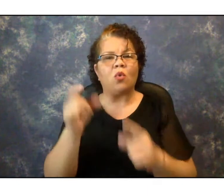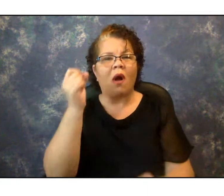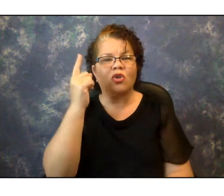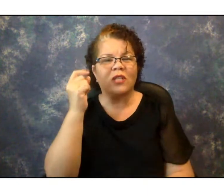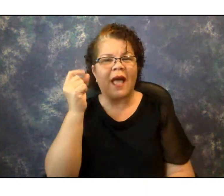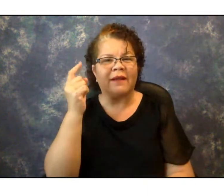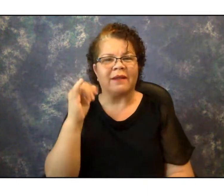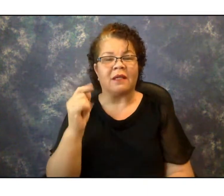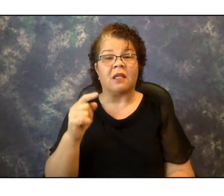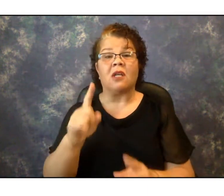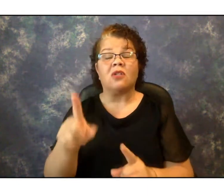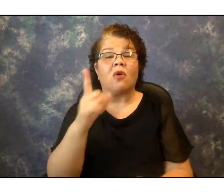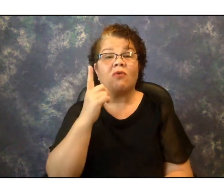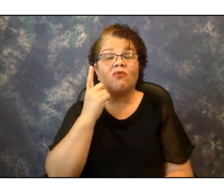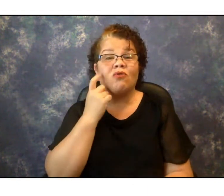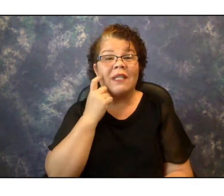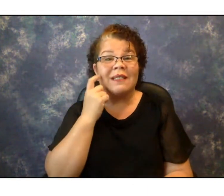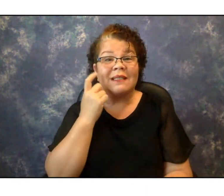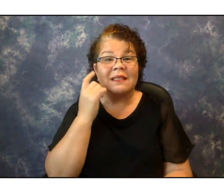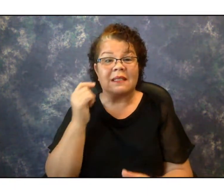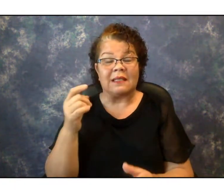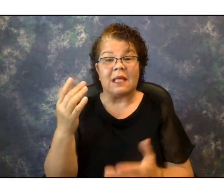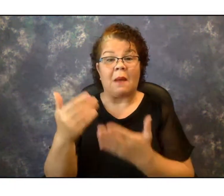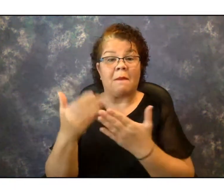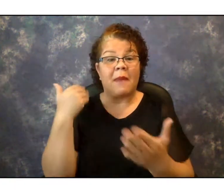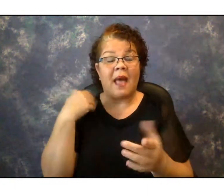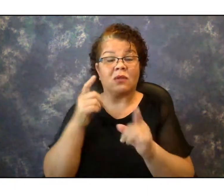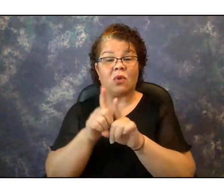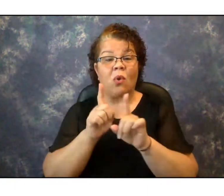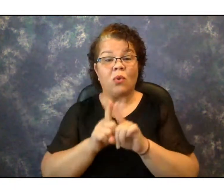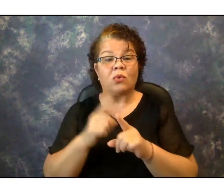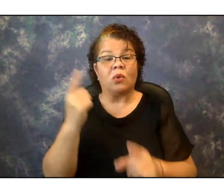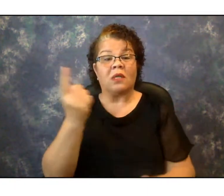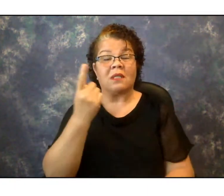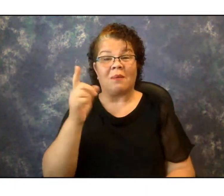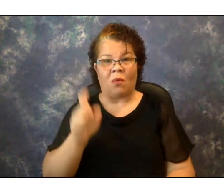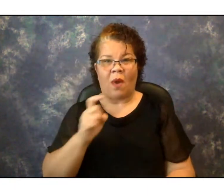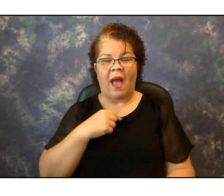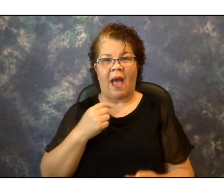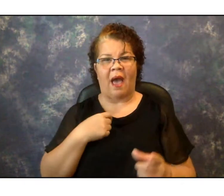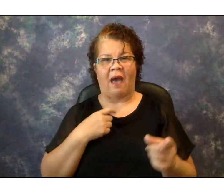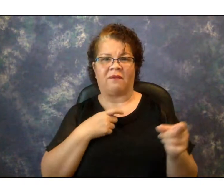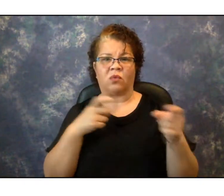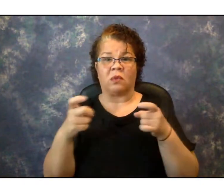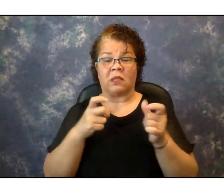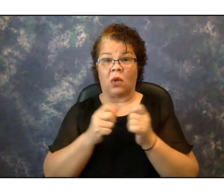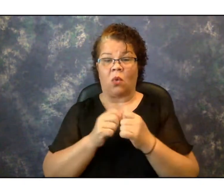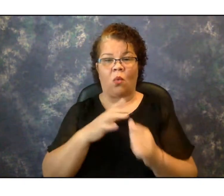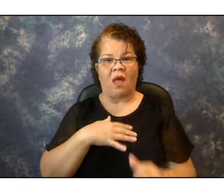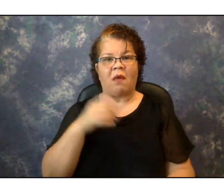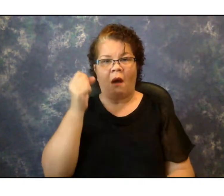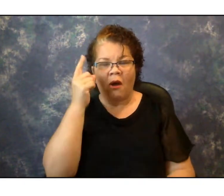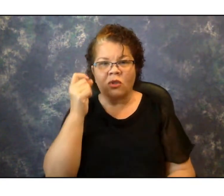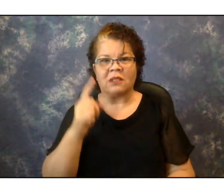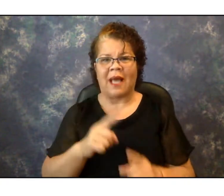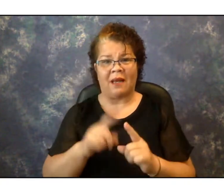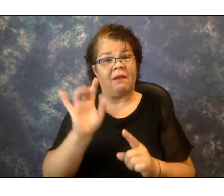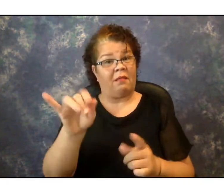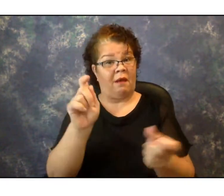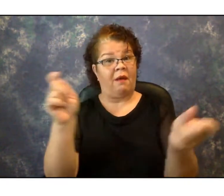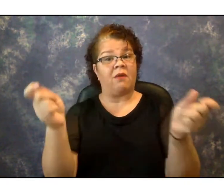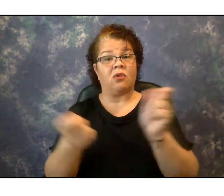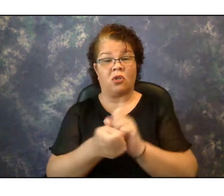recent past, too, is something we have to contend with and understand. And it's changed very rapidly. We have